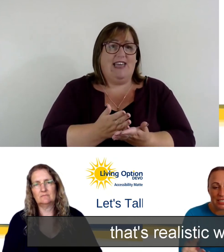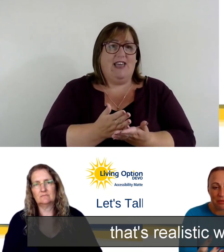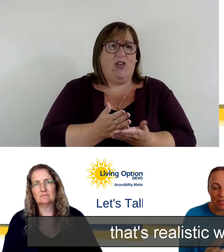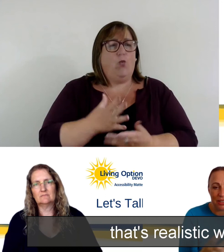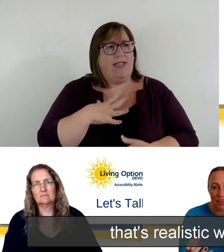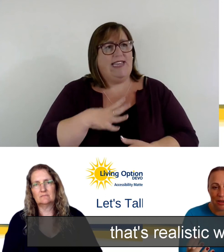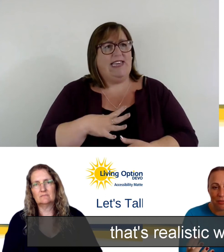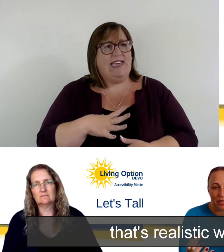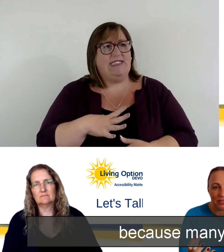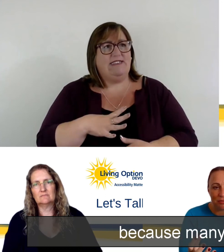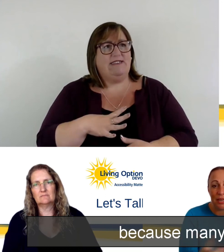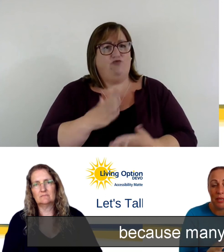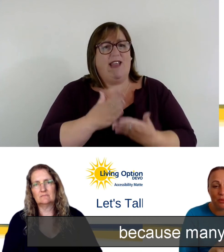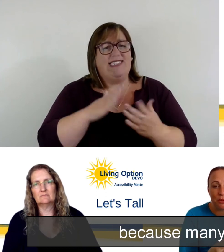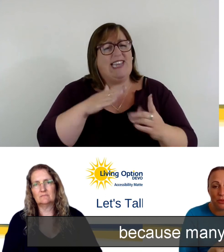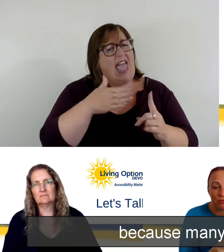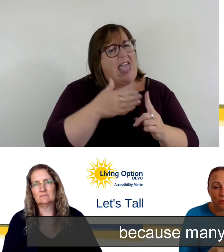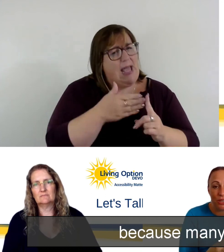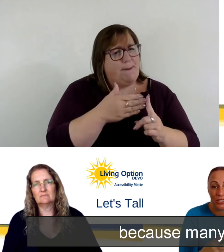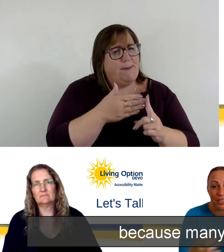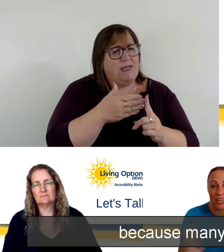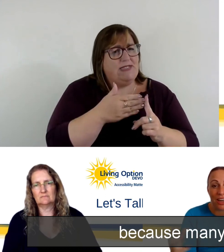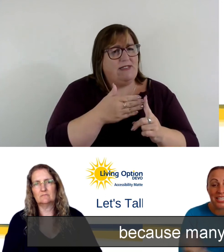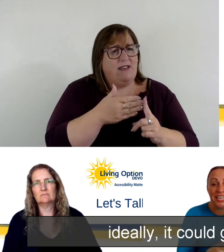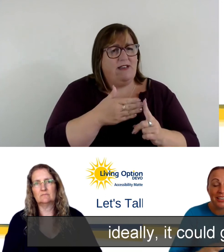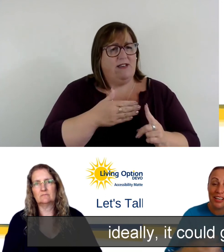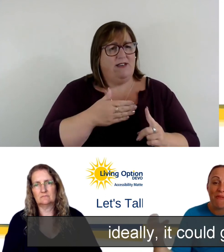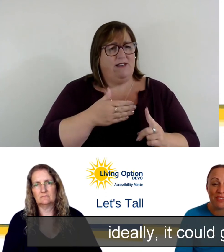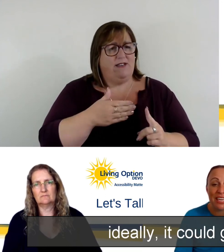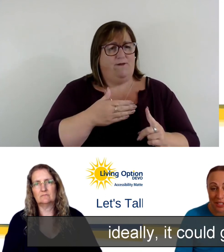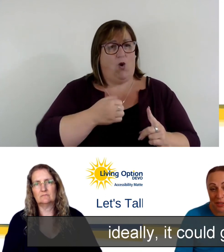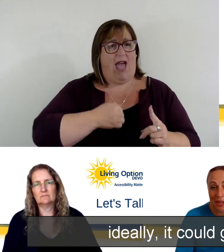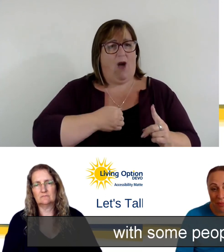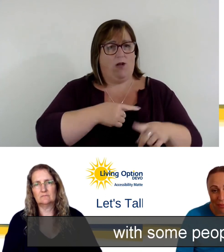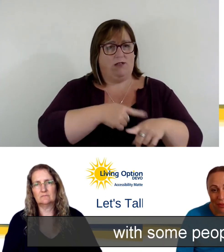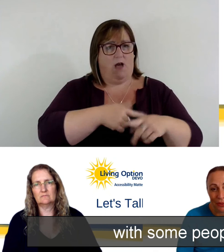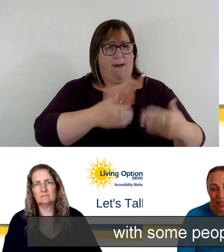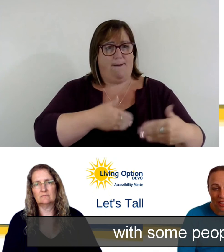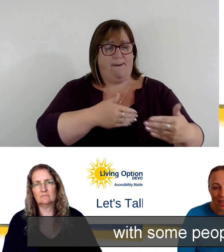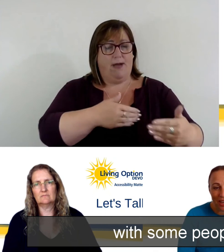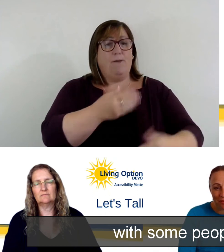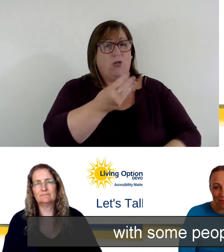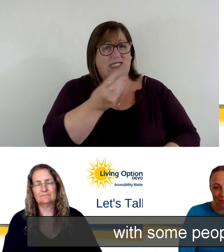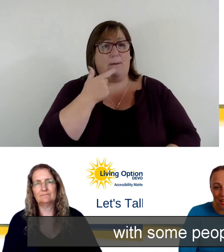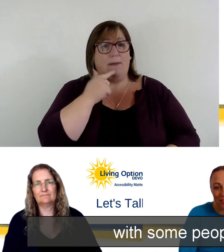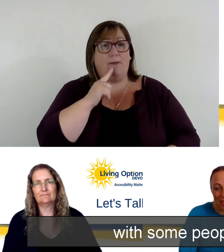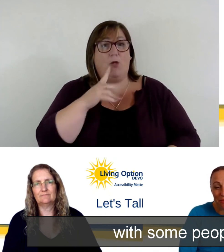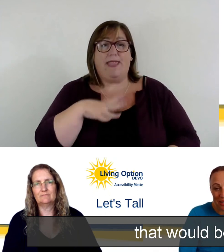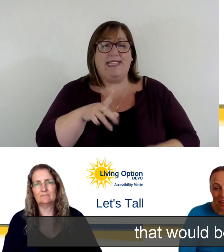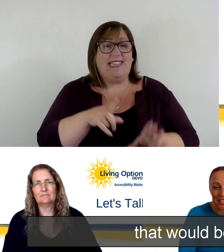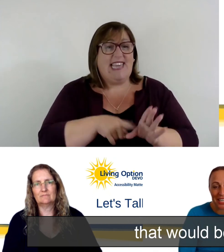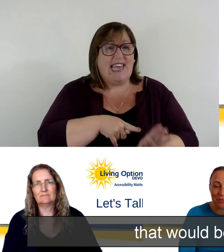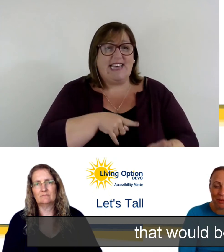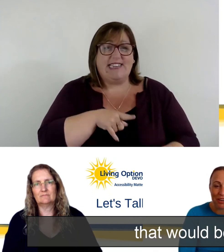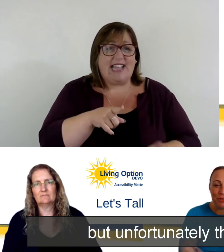that's realistic within that time, because many people could, ideally it could go on for years with some people. You know, that